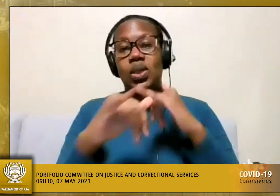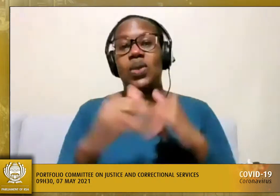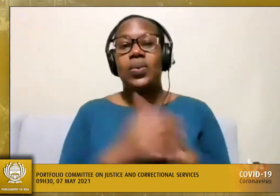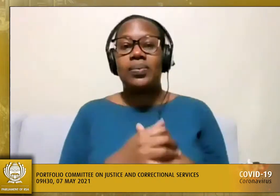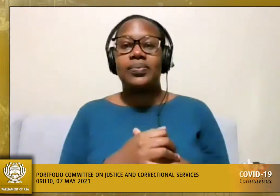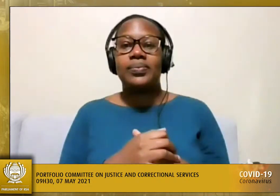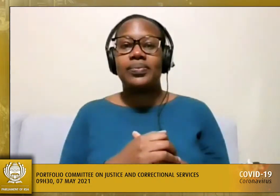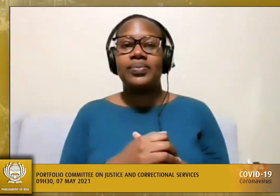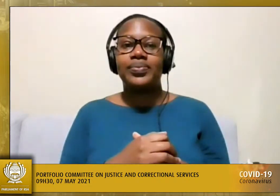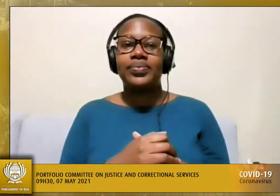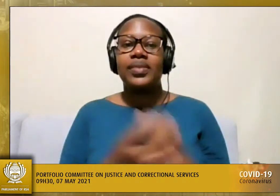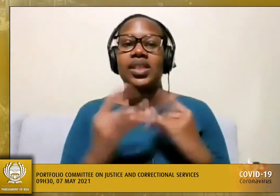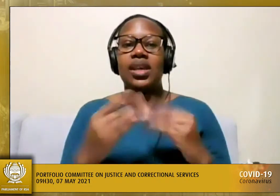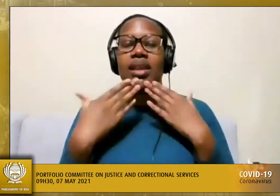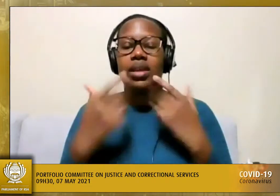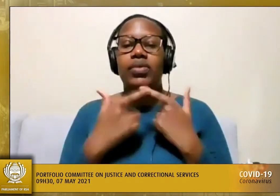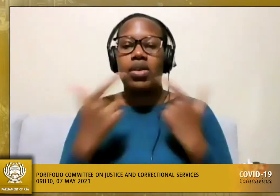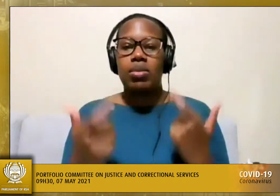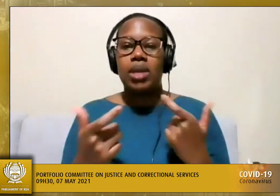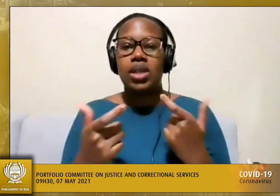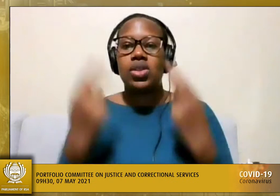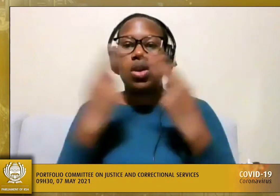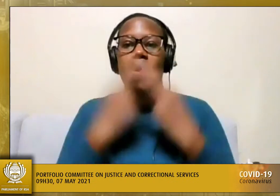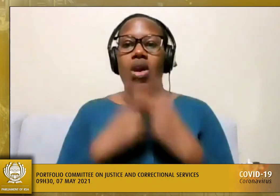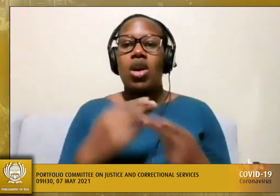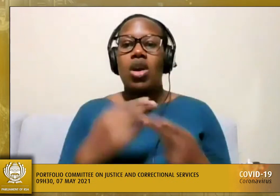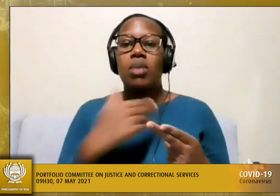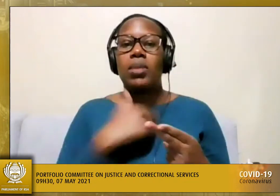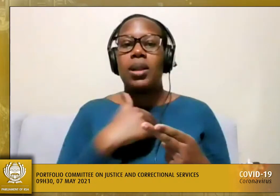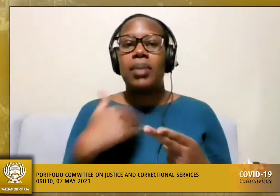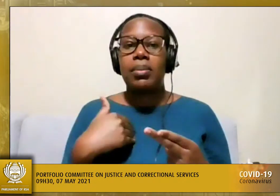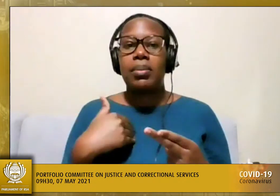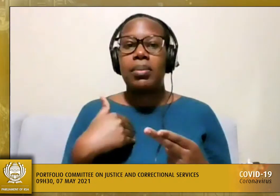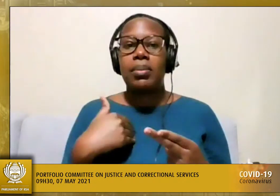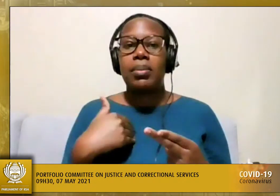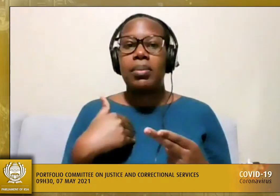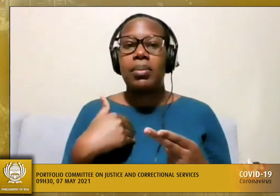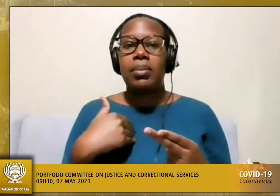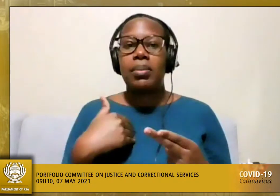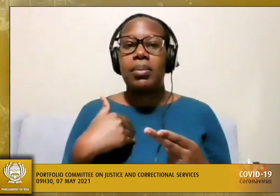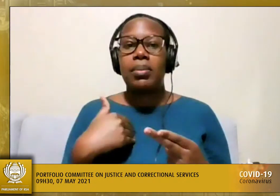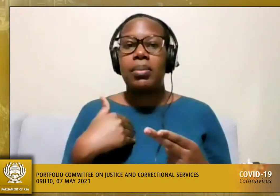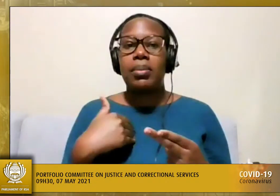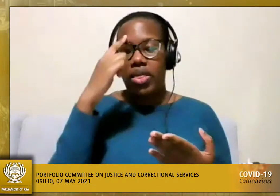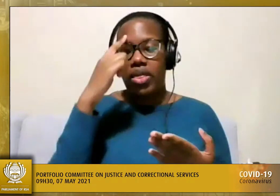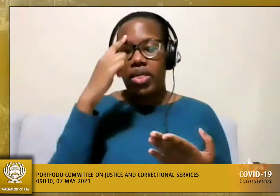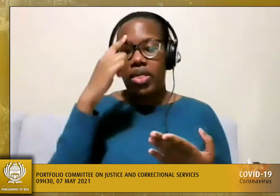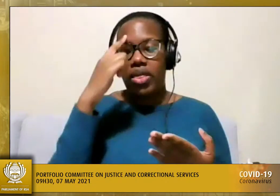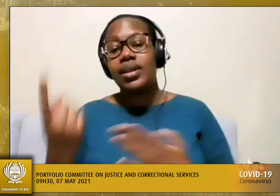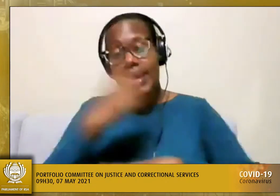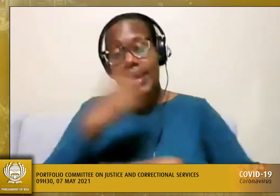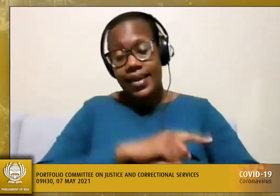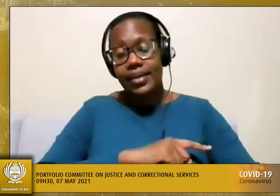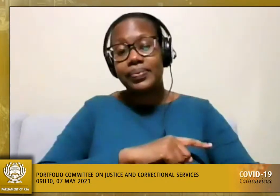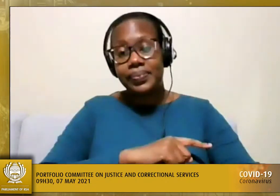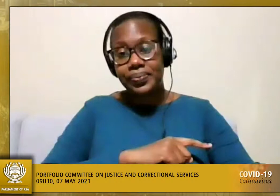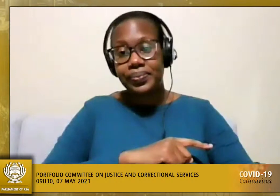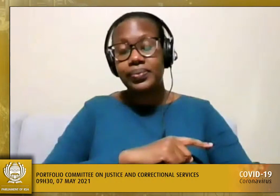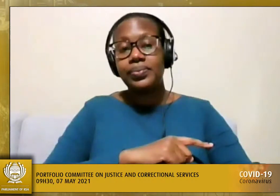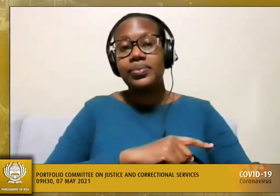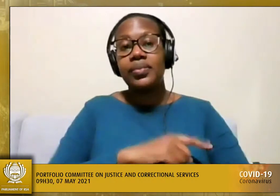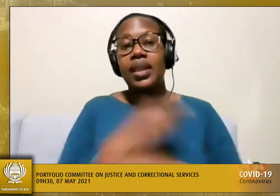thank you very much honorable members I think it was a very long day um